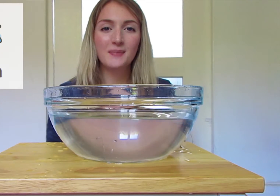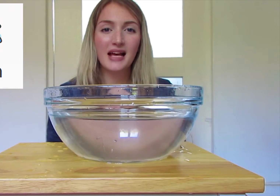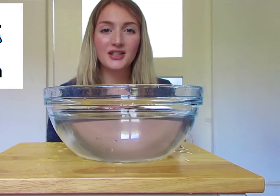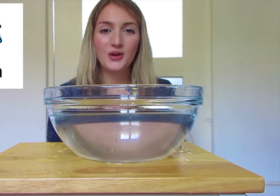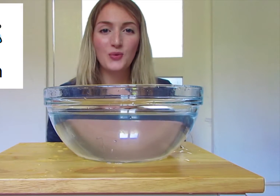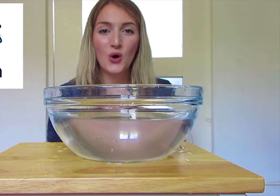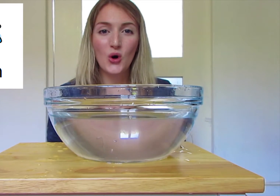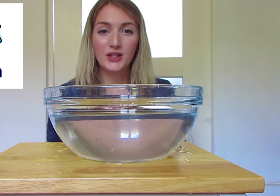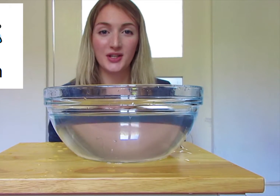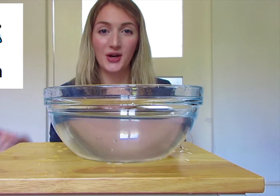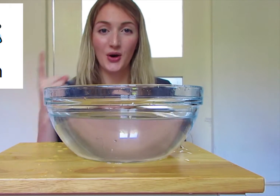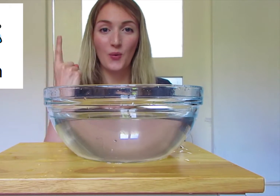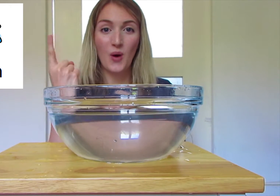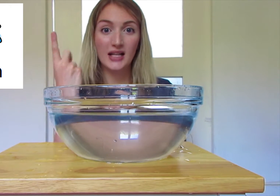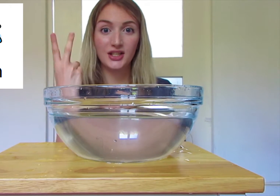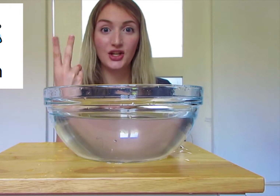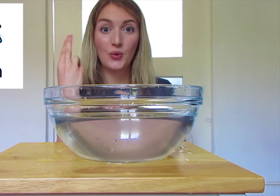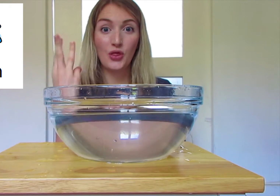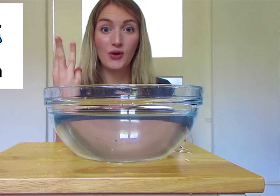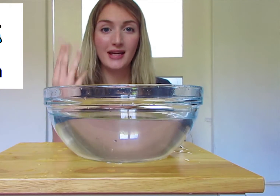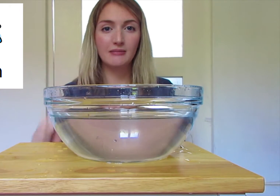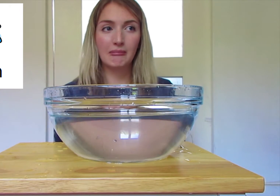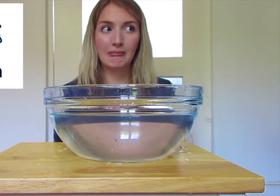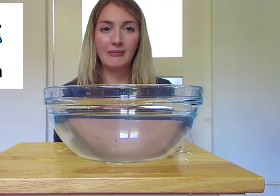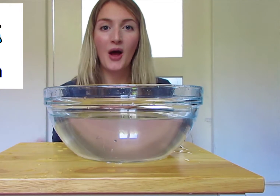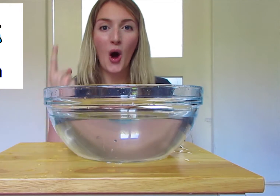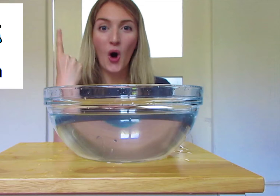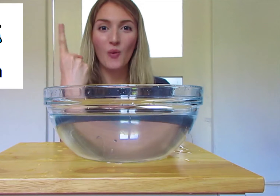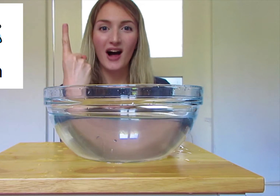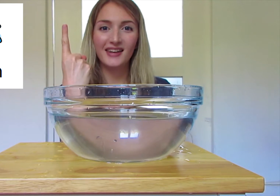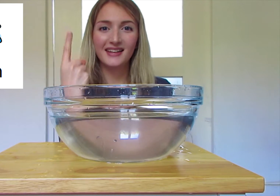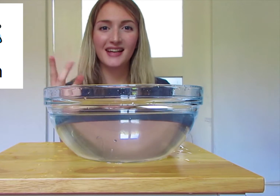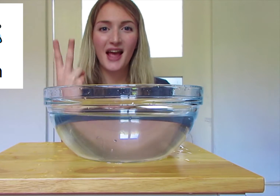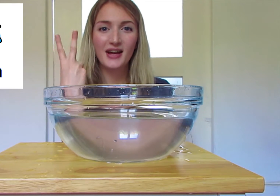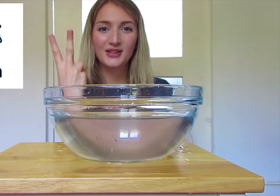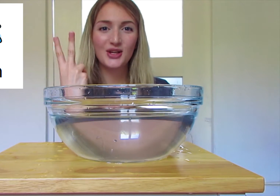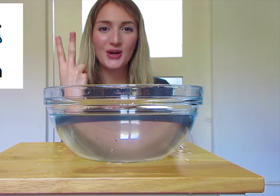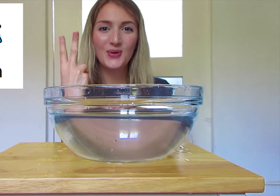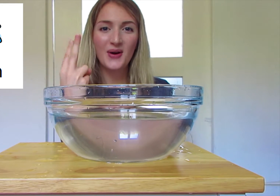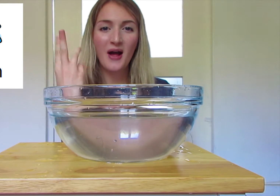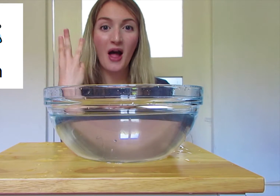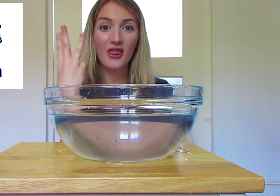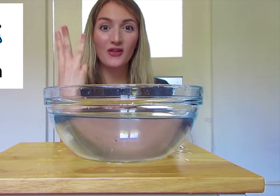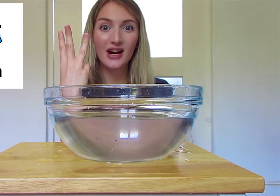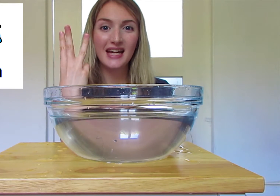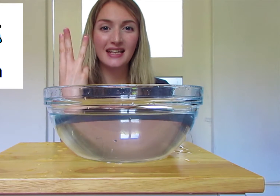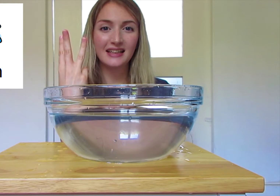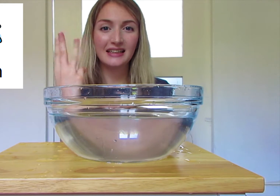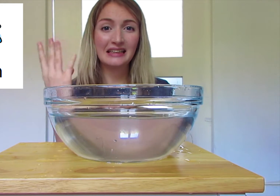Splash the water, 1, 2, 3. 1, 2, 3.